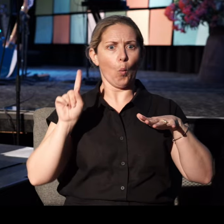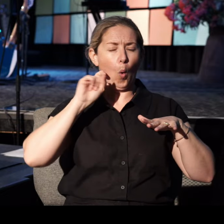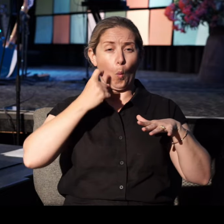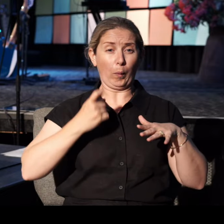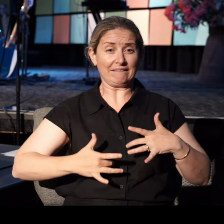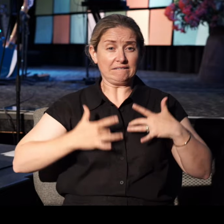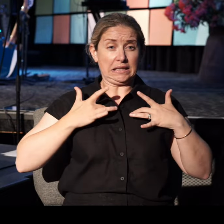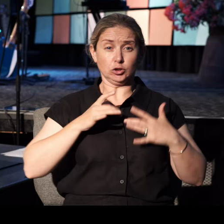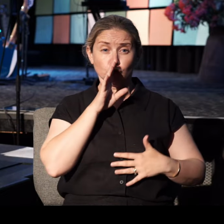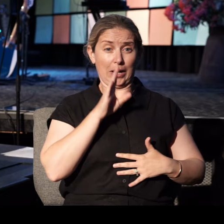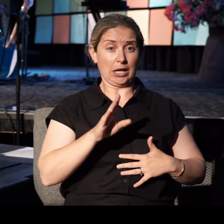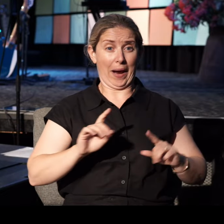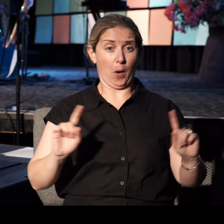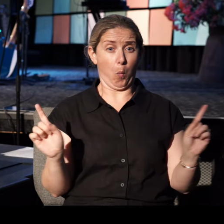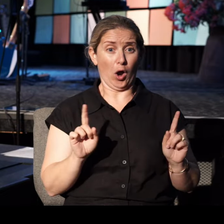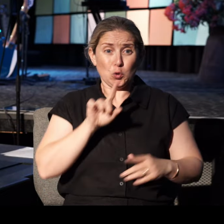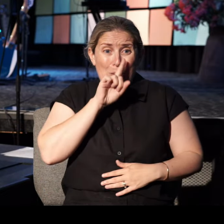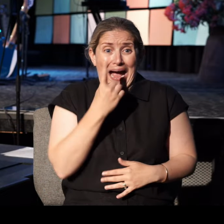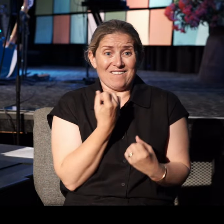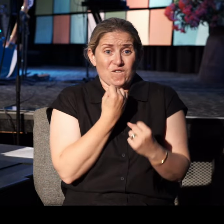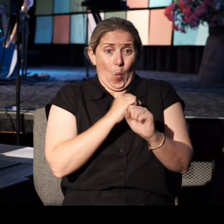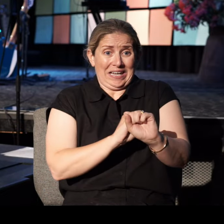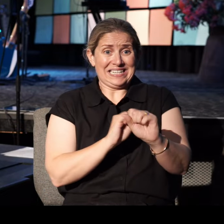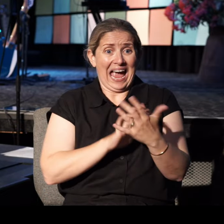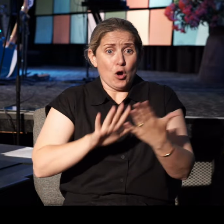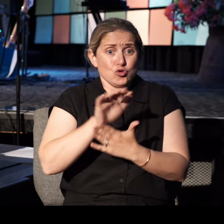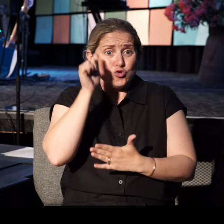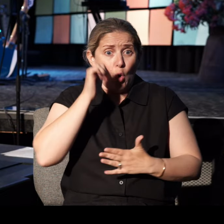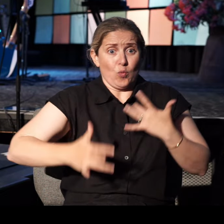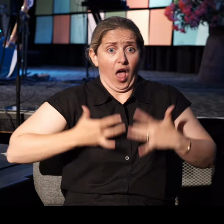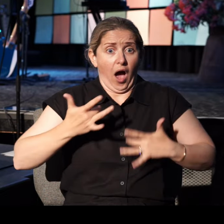and necessary, unavoidable sign that you're awake?